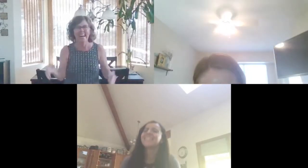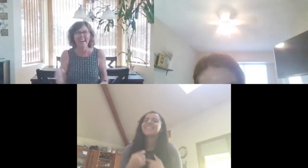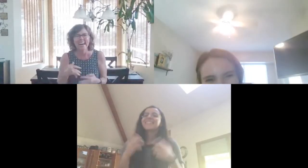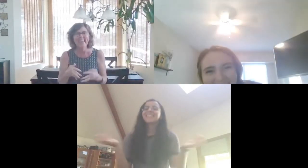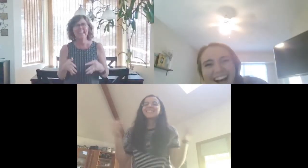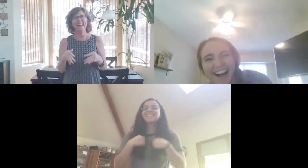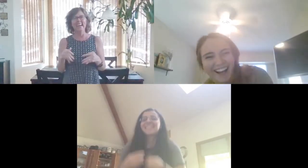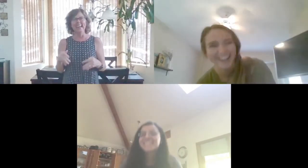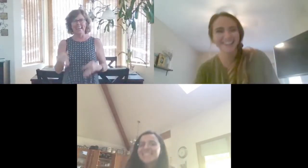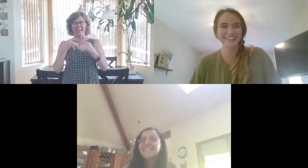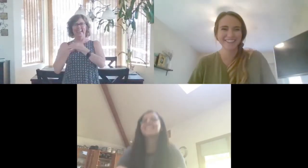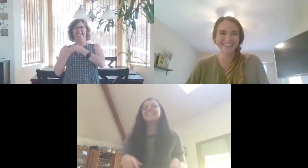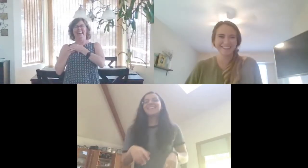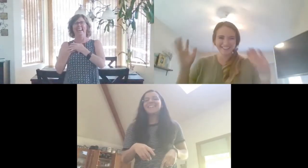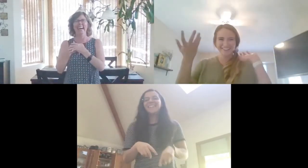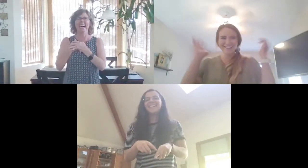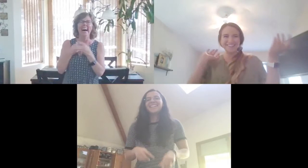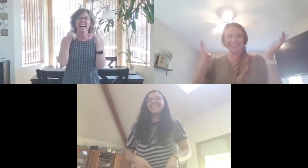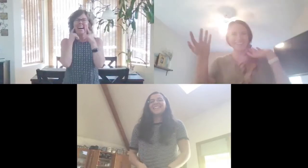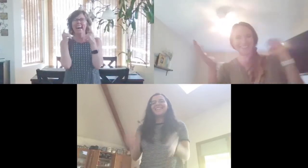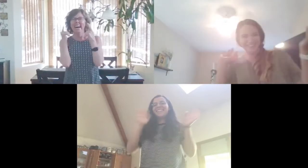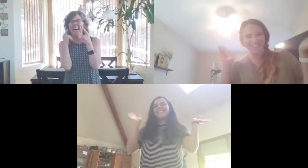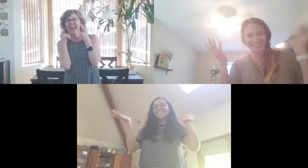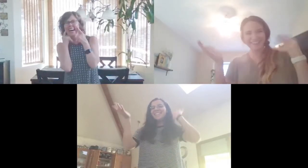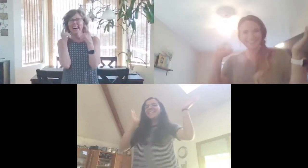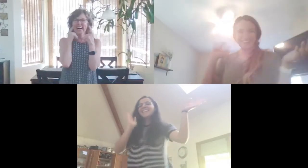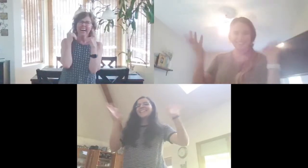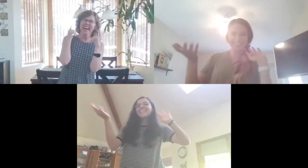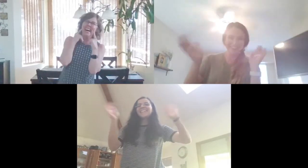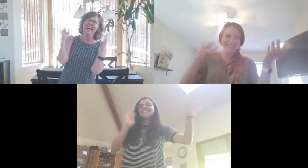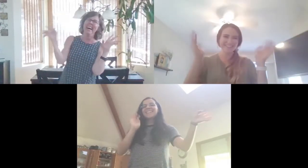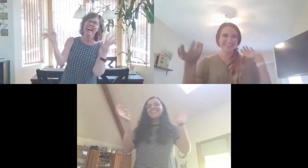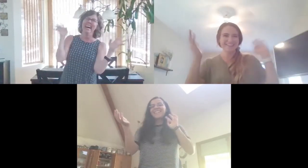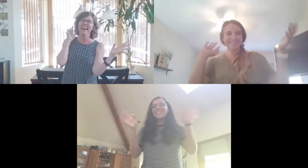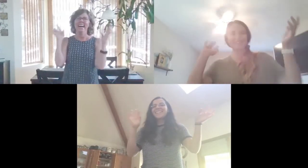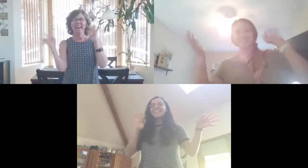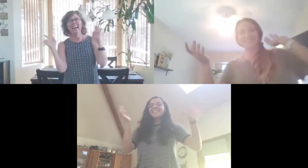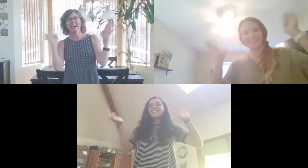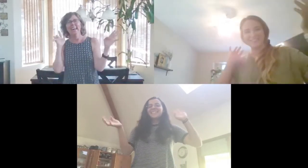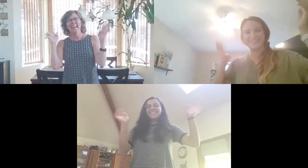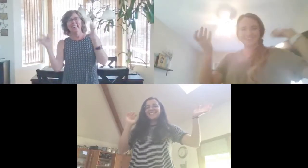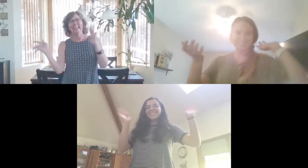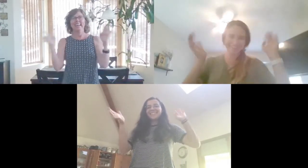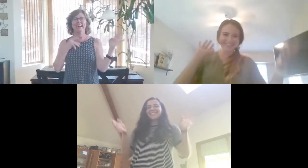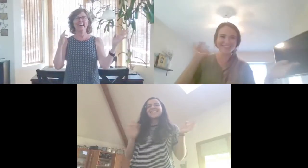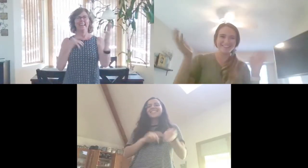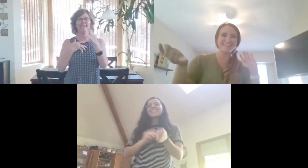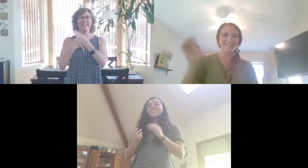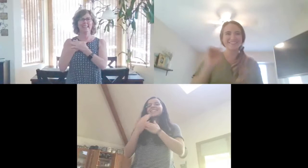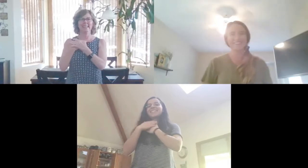To stay. And I'm so happy, so very happy. I've got the love of Jesus in my heart, down in my heart.